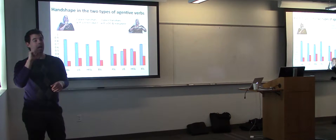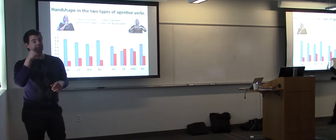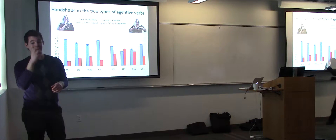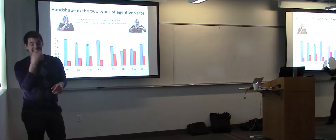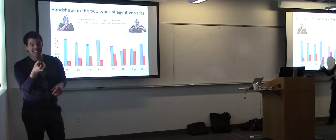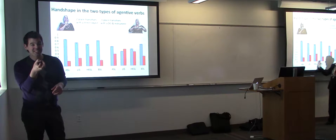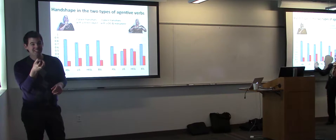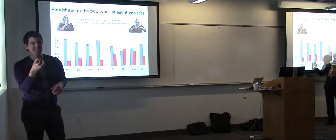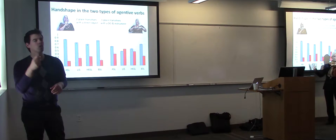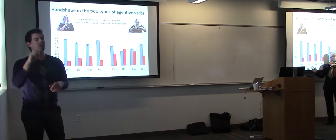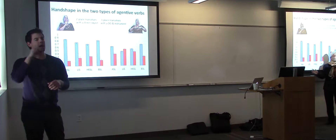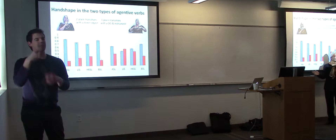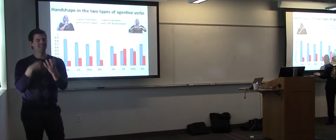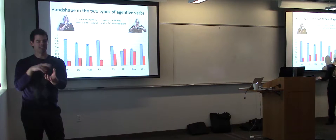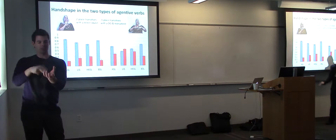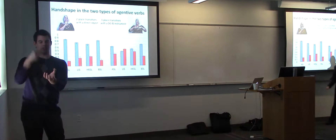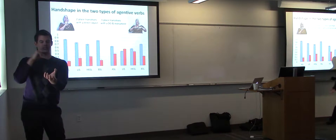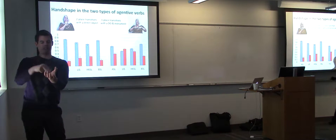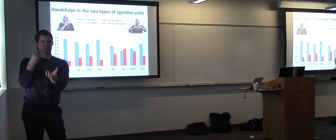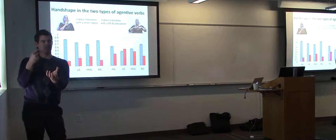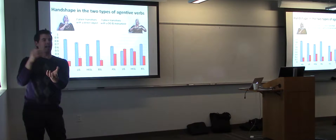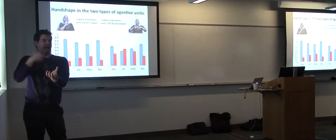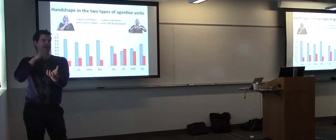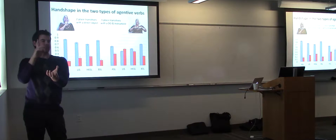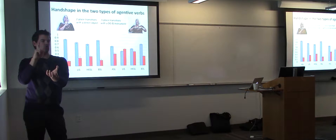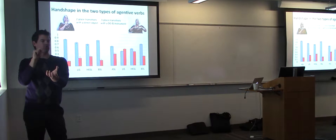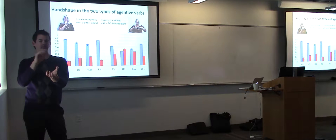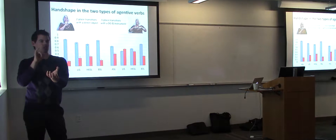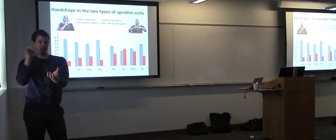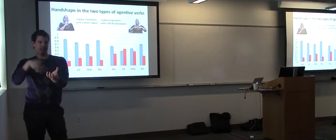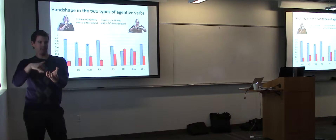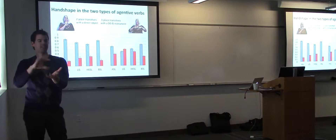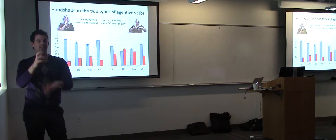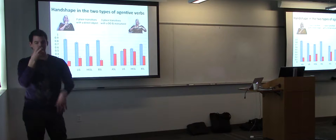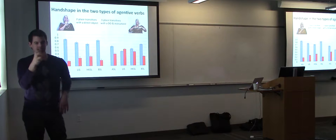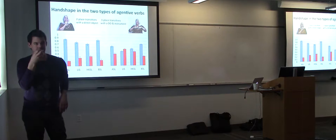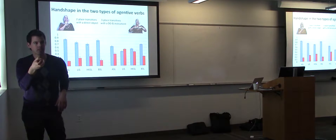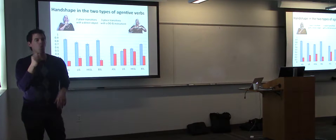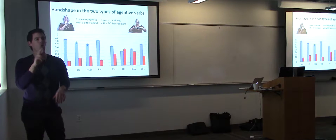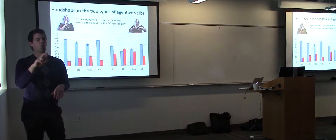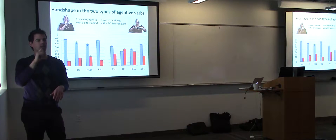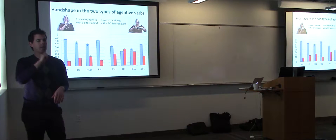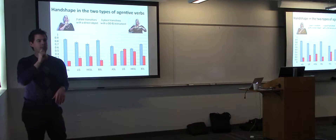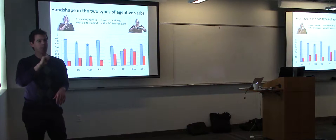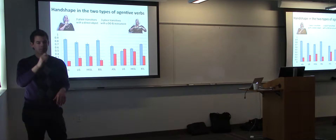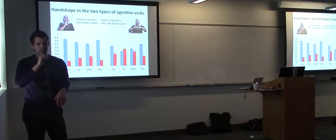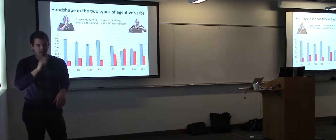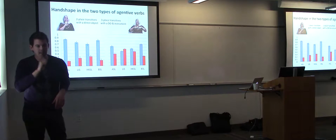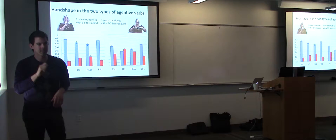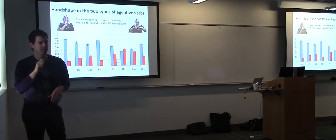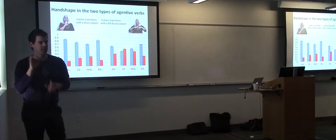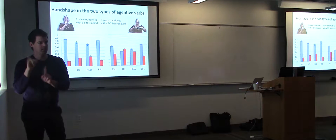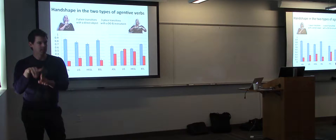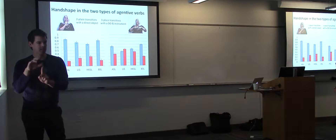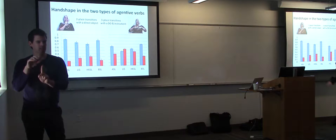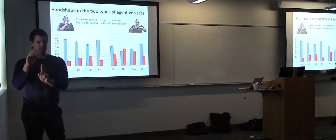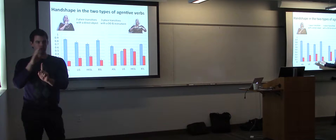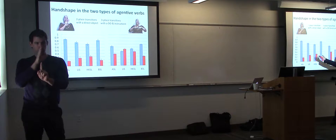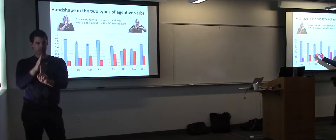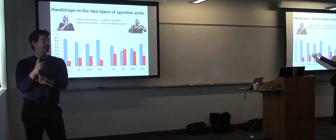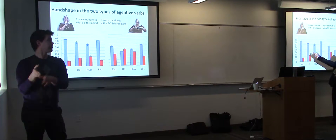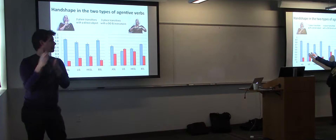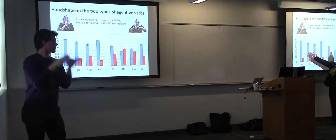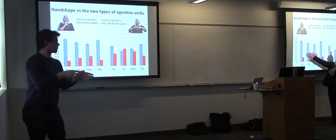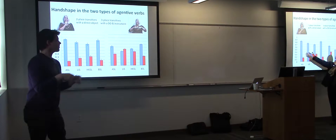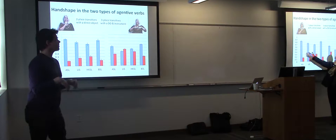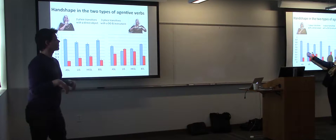And what you see is all of the sign languages, when you're dealing with a direct object act-on verb,